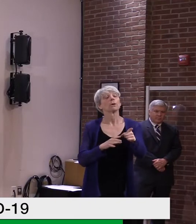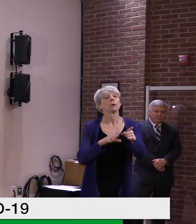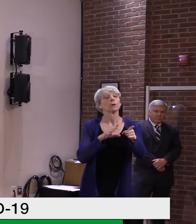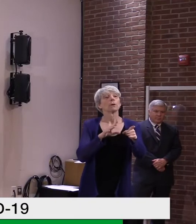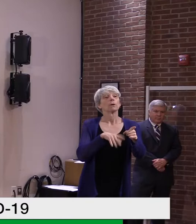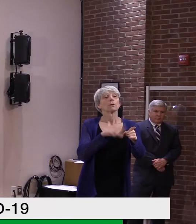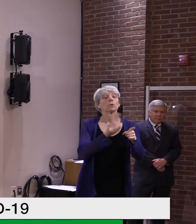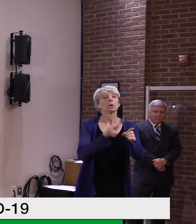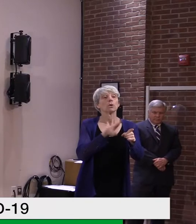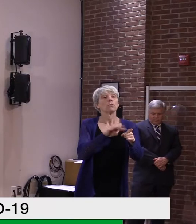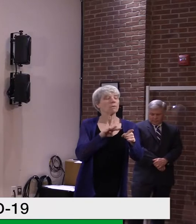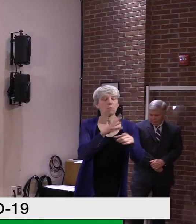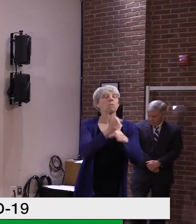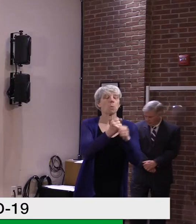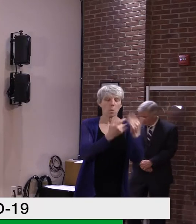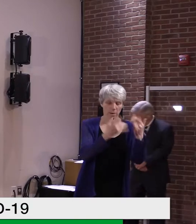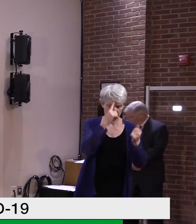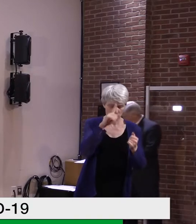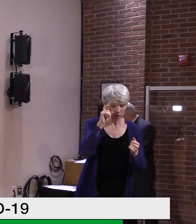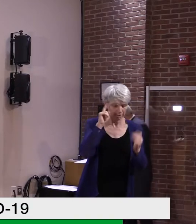Stuart Ledbetter, NBC 5.